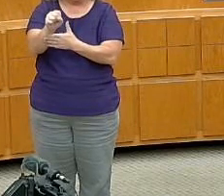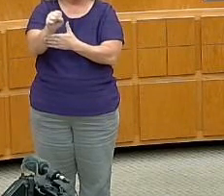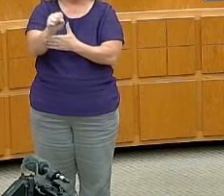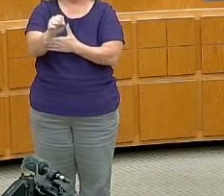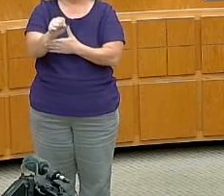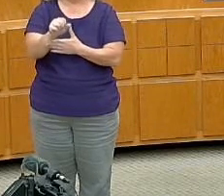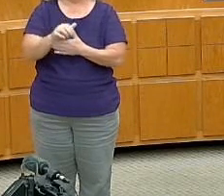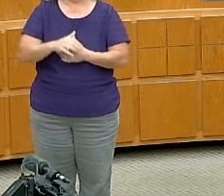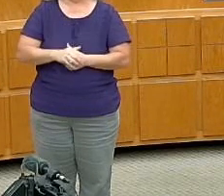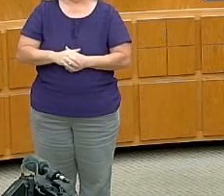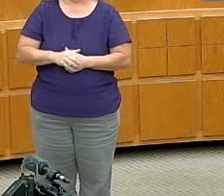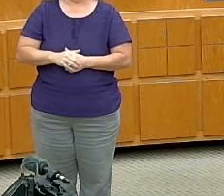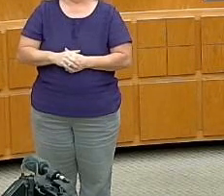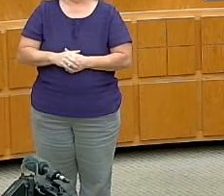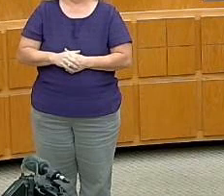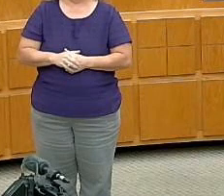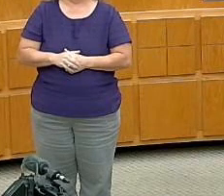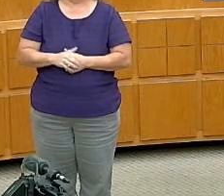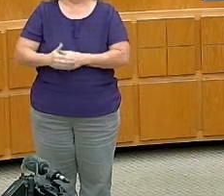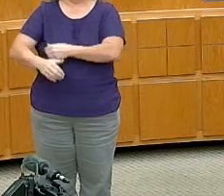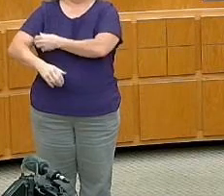the virus or not.